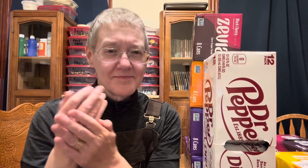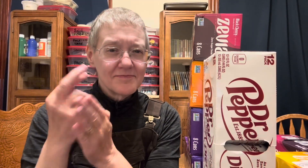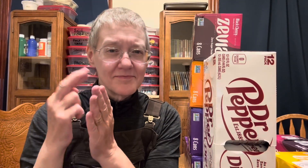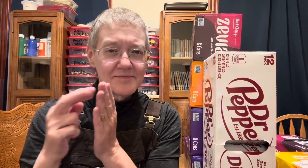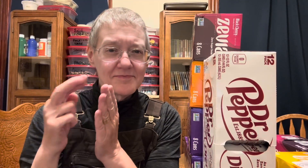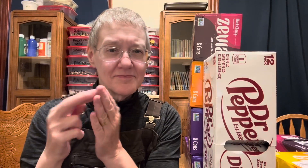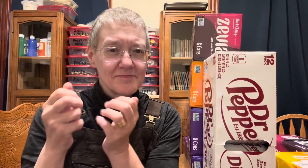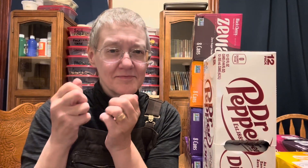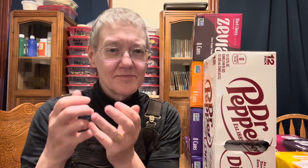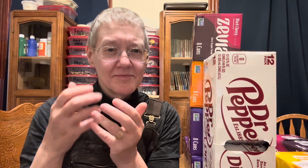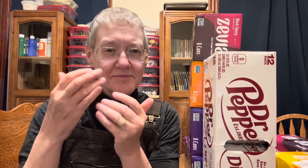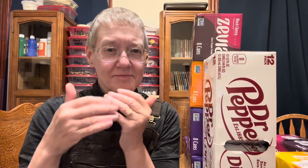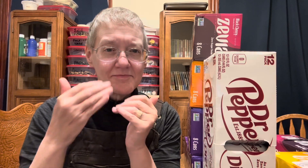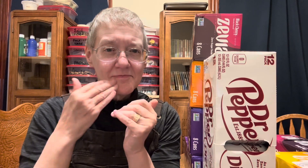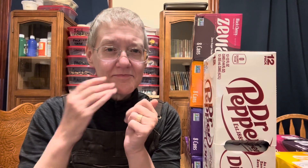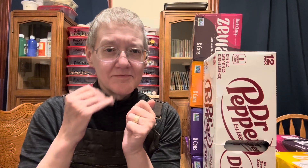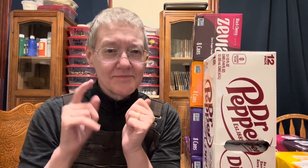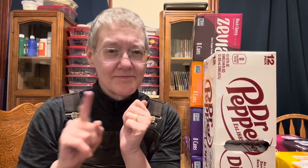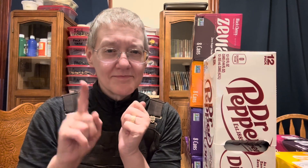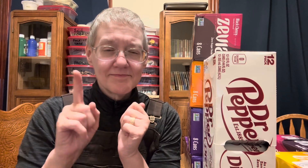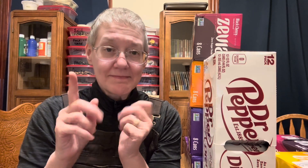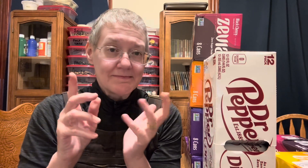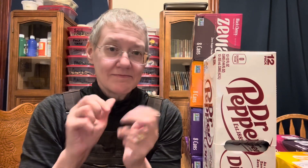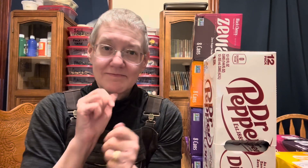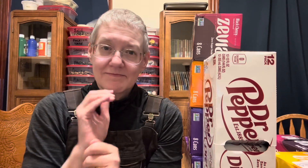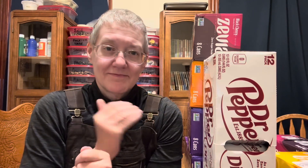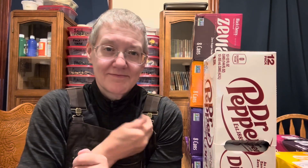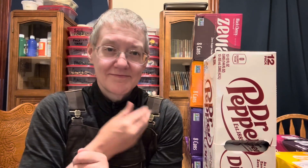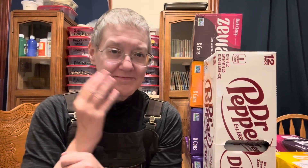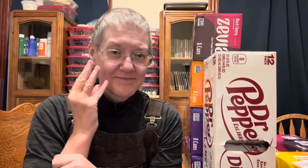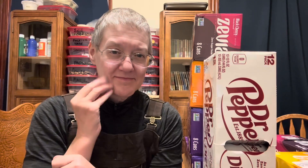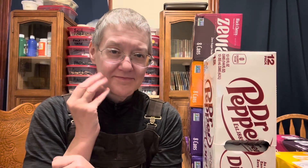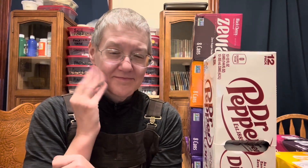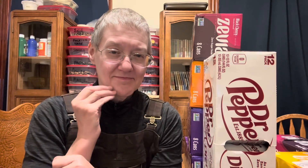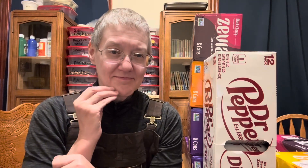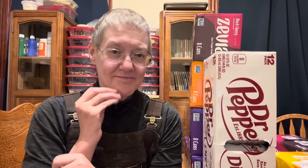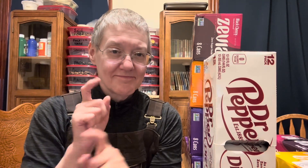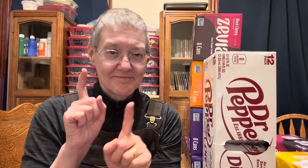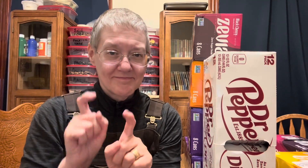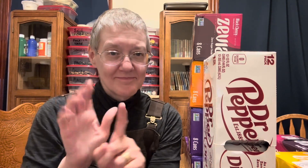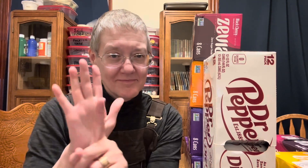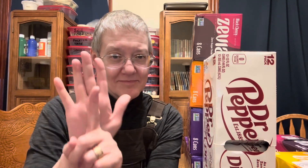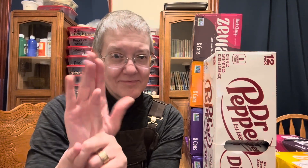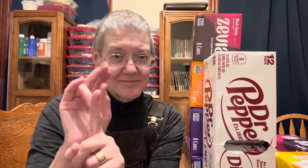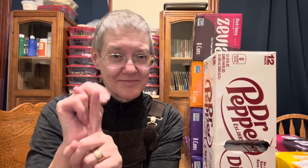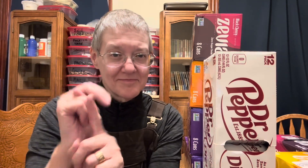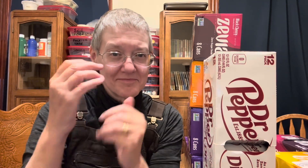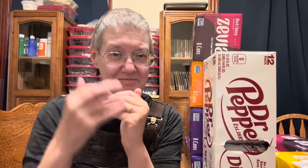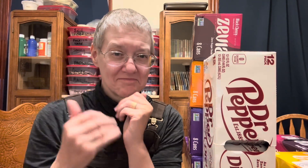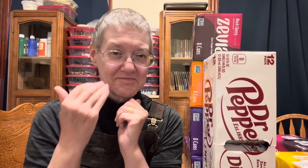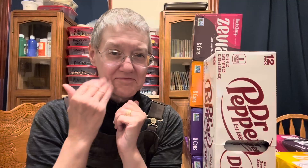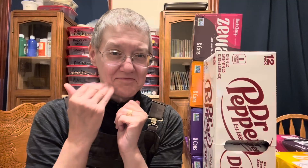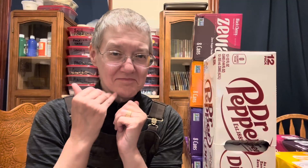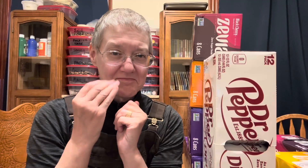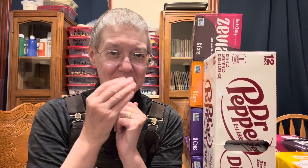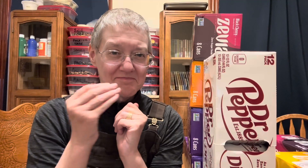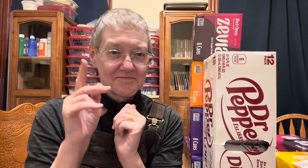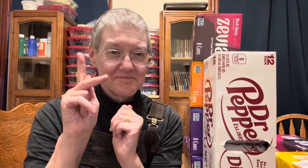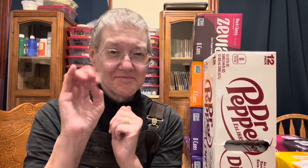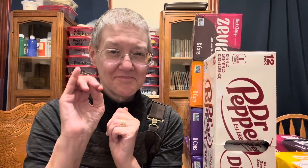some recent research out about it causing blood sugar to go up, but honestly, that's not been our experience. And you test your own blood sugar and see.